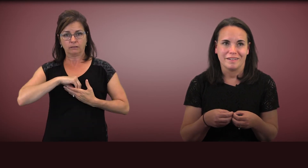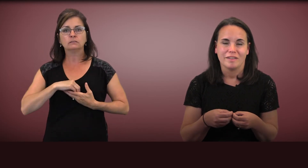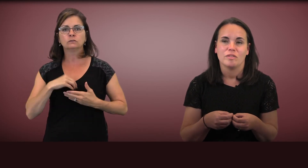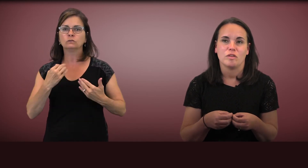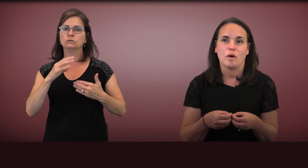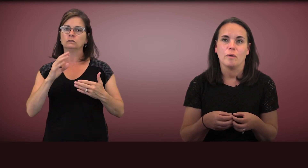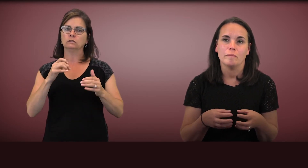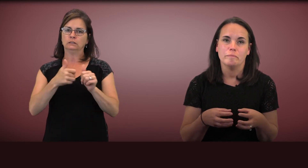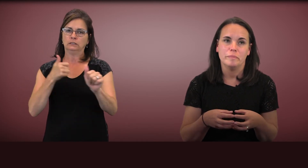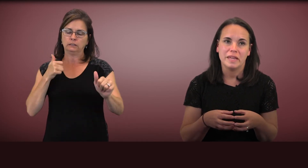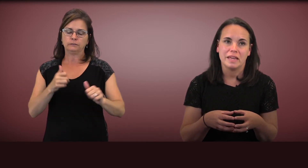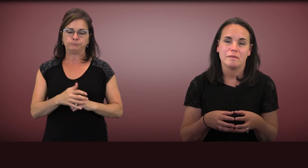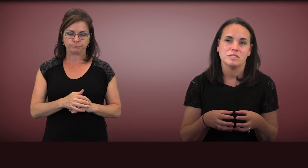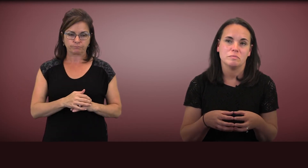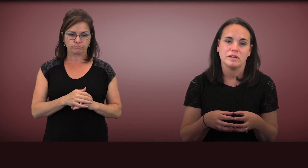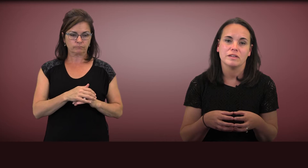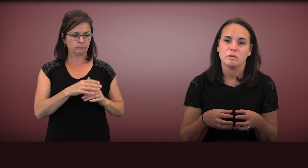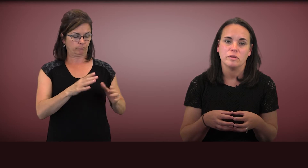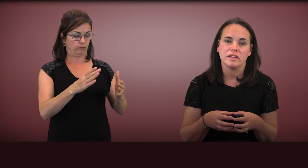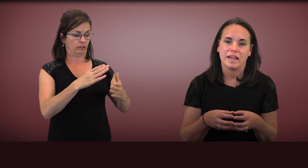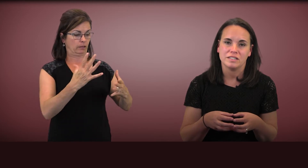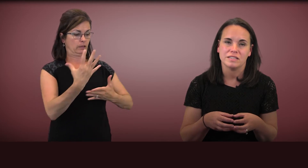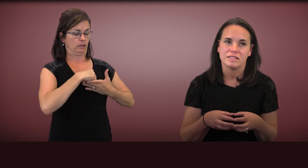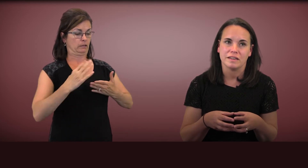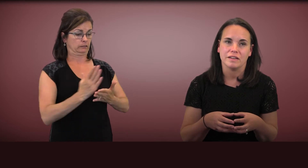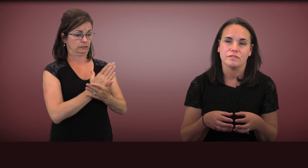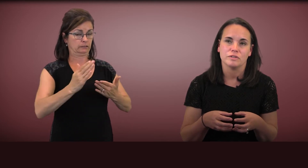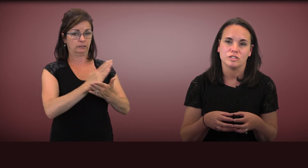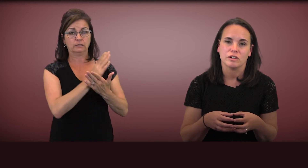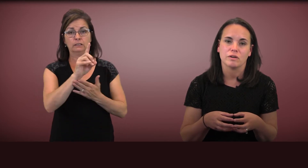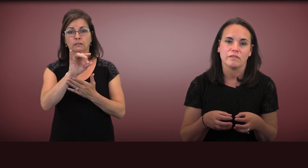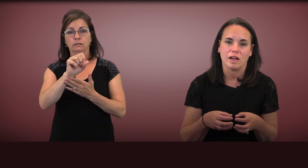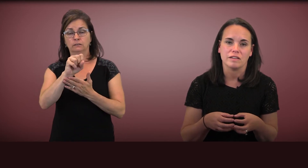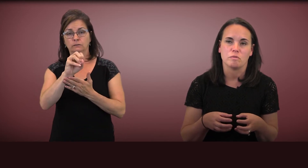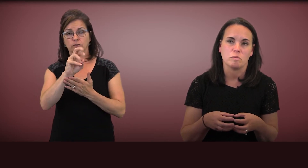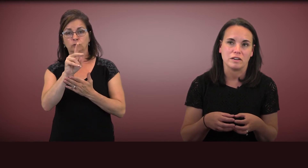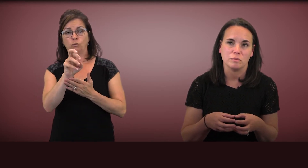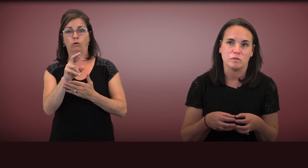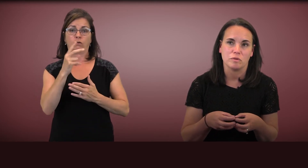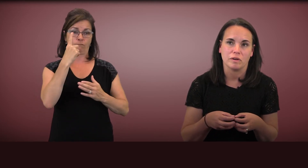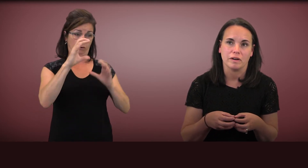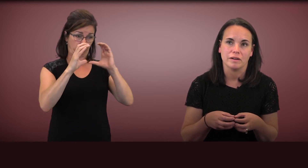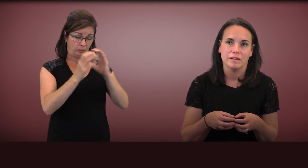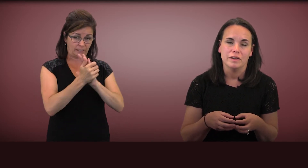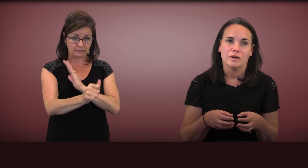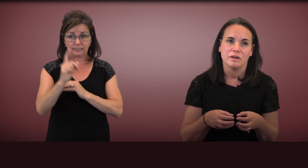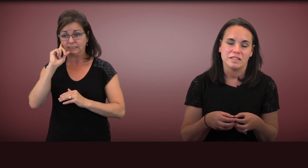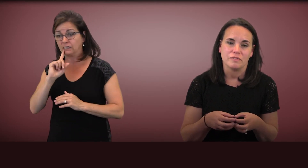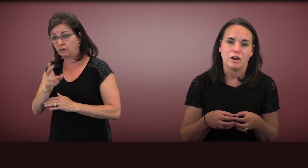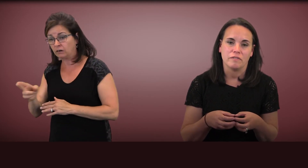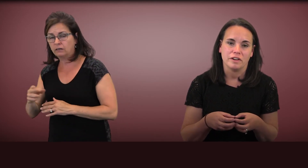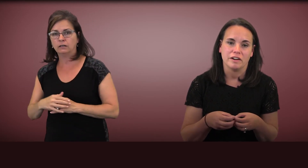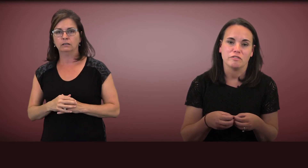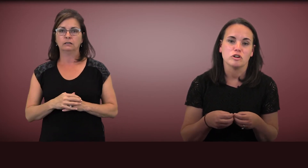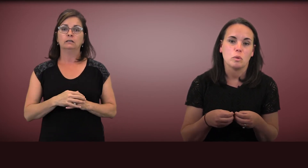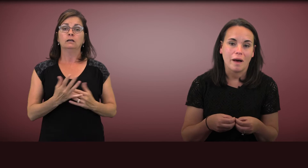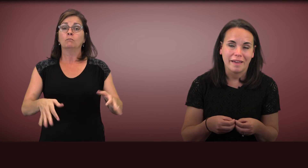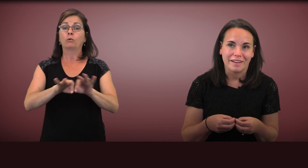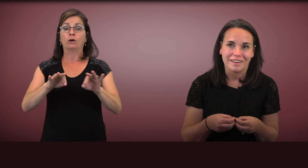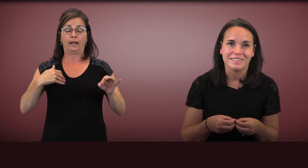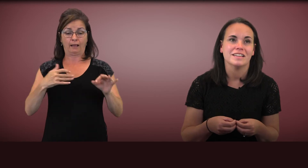play here. So being able to build communication skills for children who have an autism spectrum disorder, who are deaf and hard of